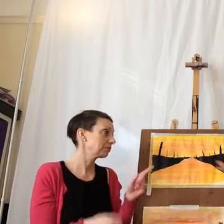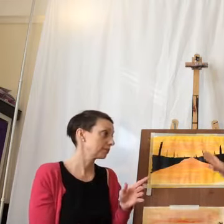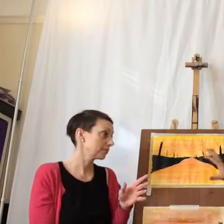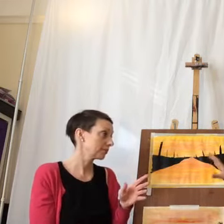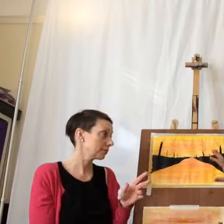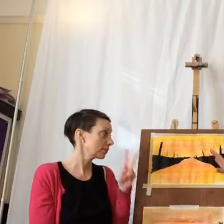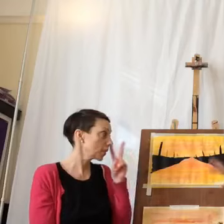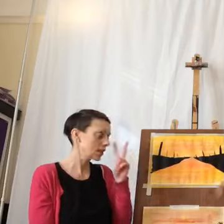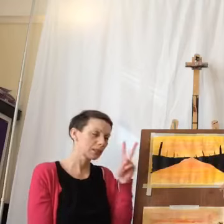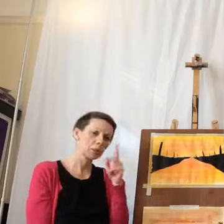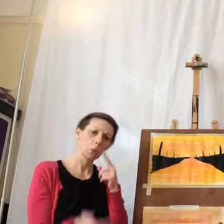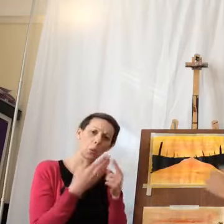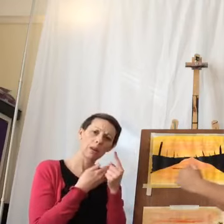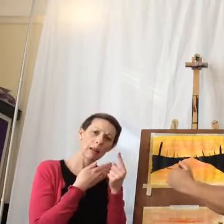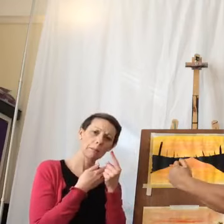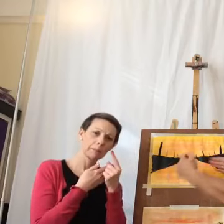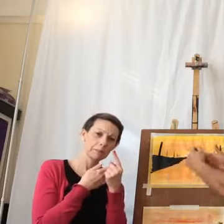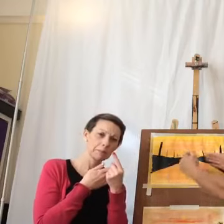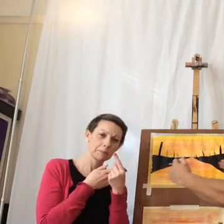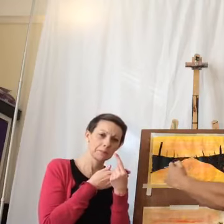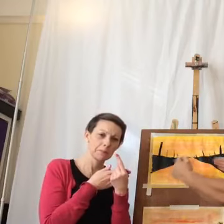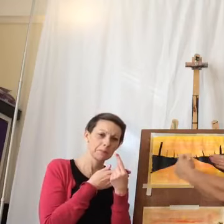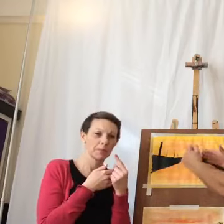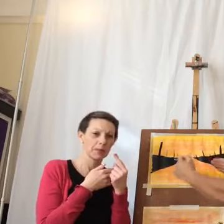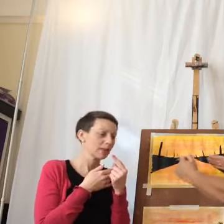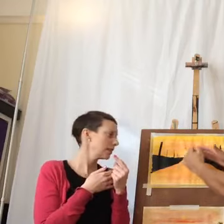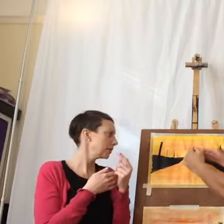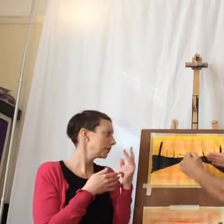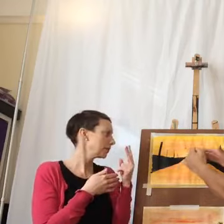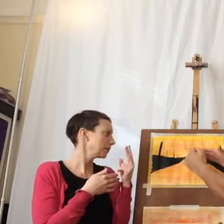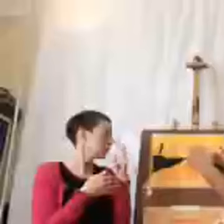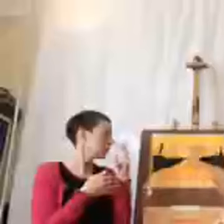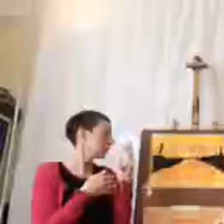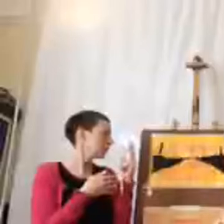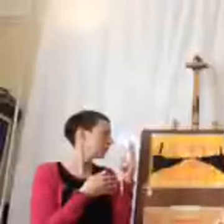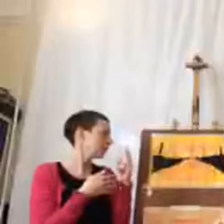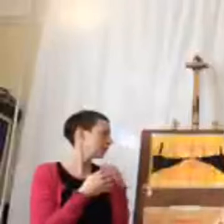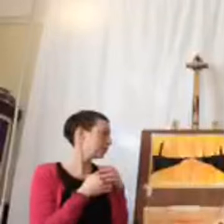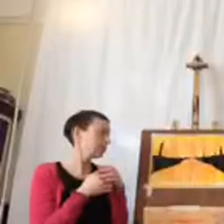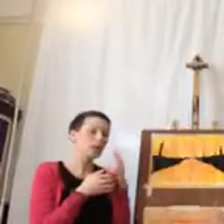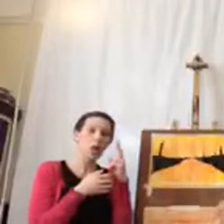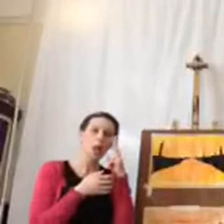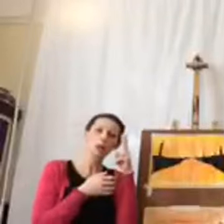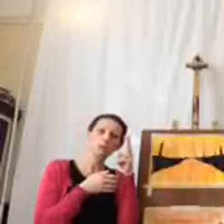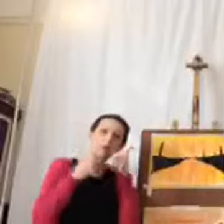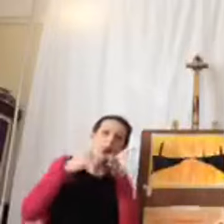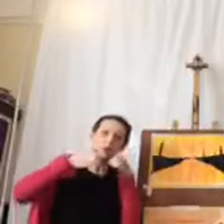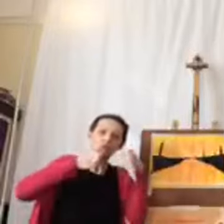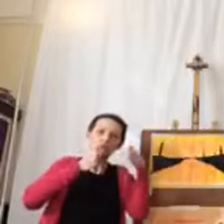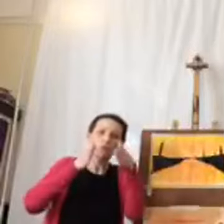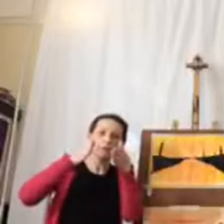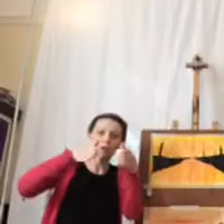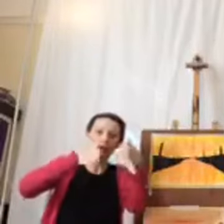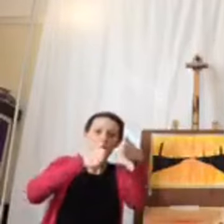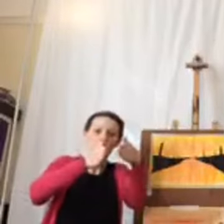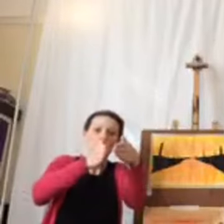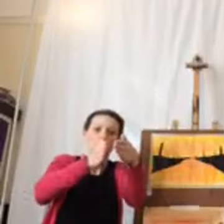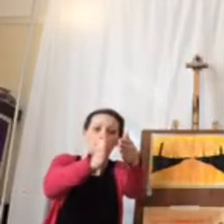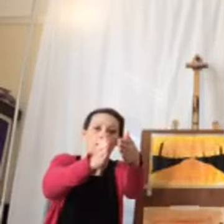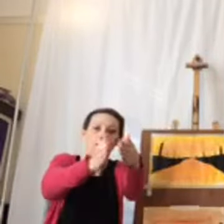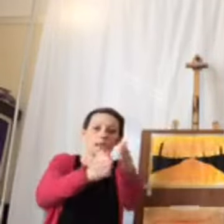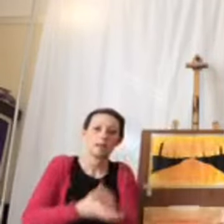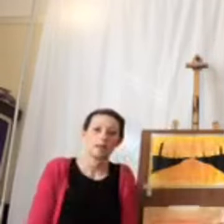You see what's happening here? You've got like a little sort of canal sort of thing going, like a little river.